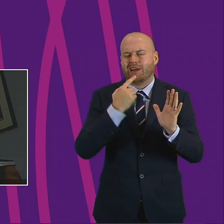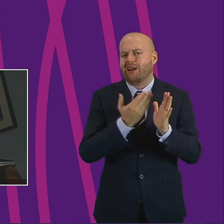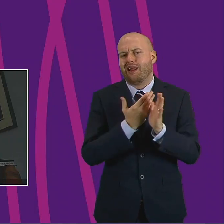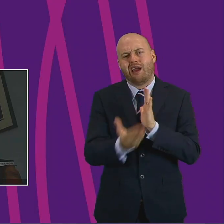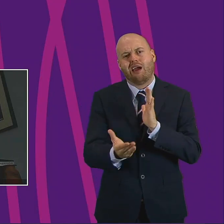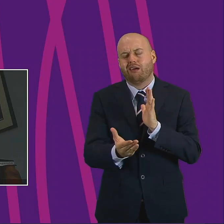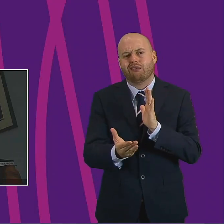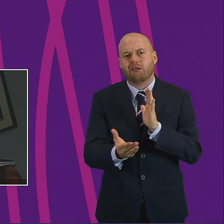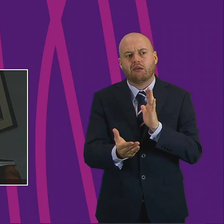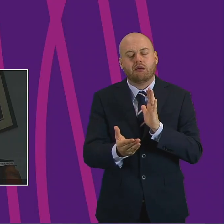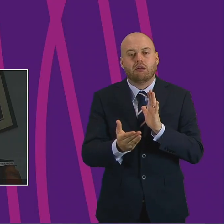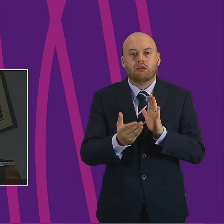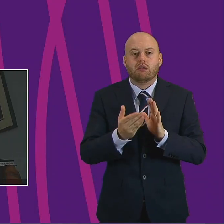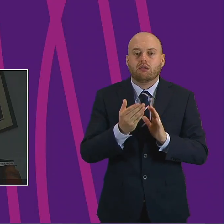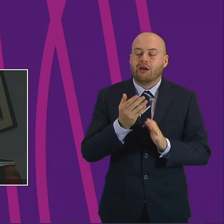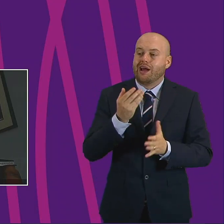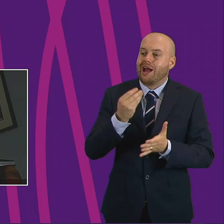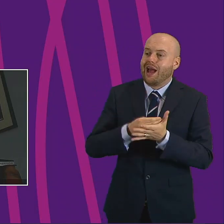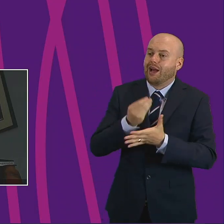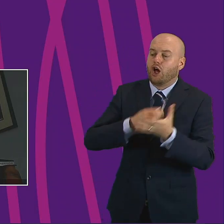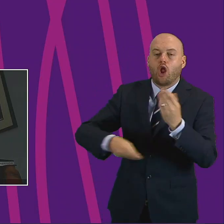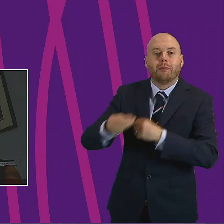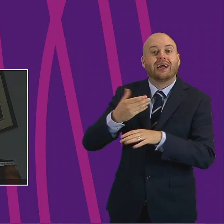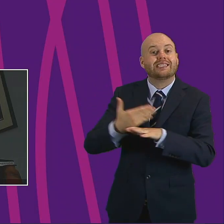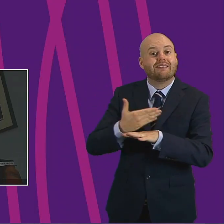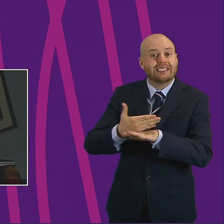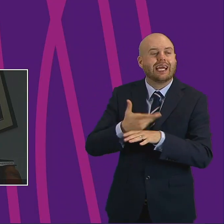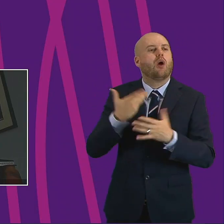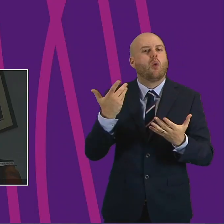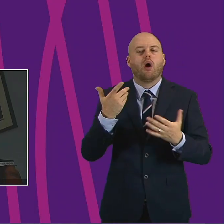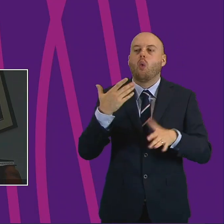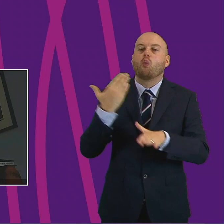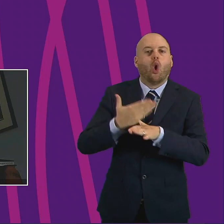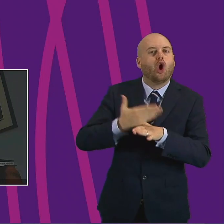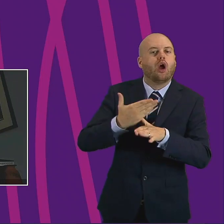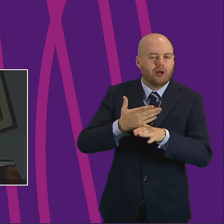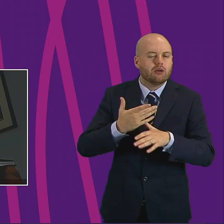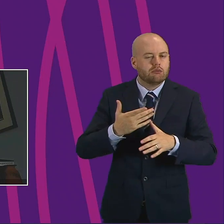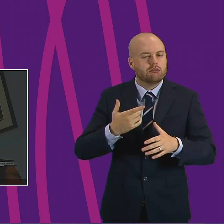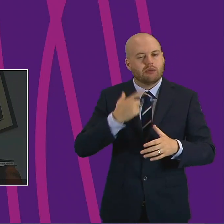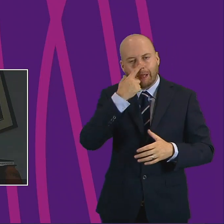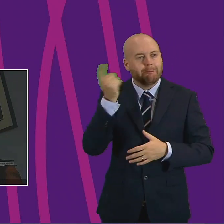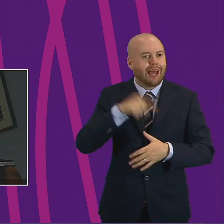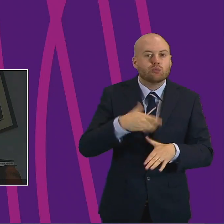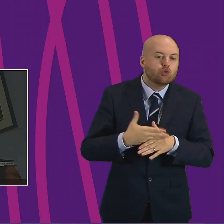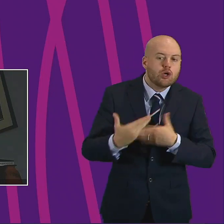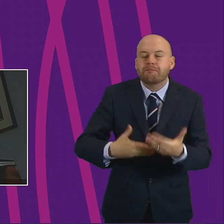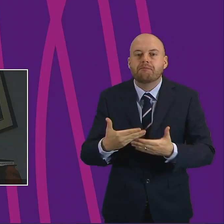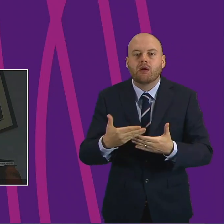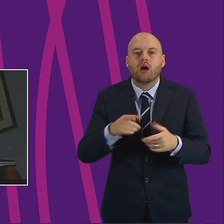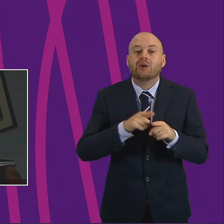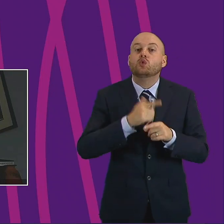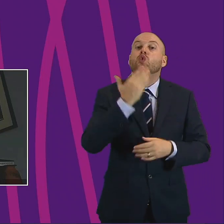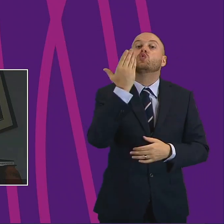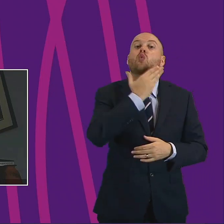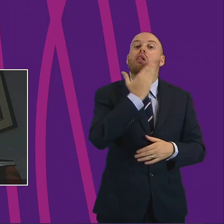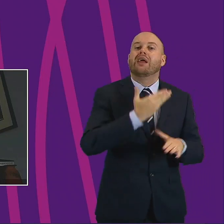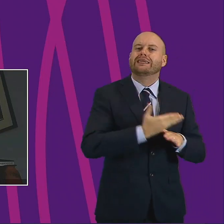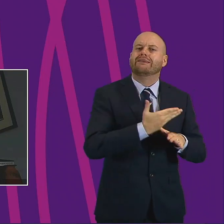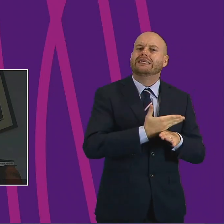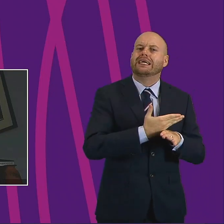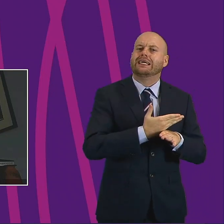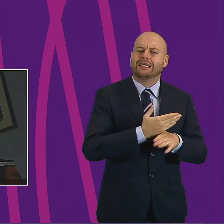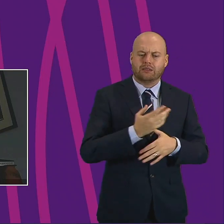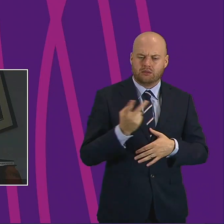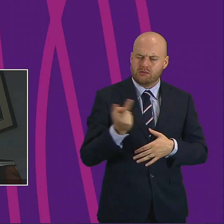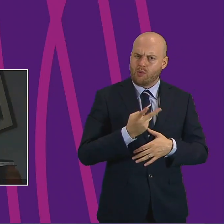of economic activity and working activity and the resumption of school activity in the country. Those must go